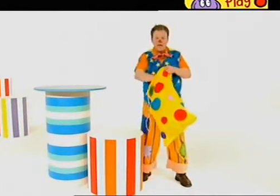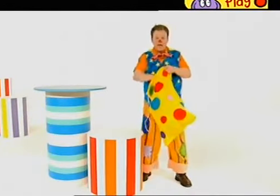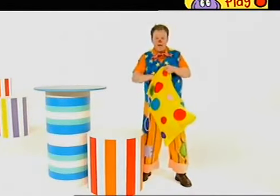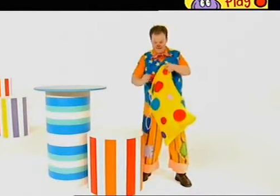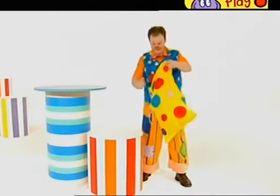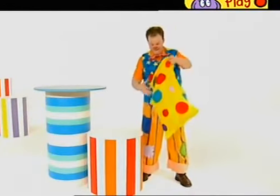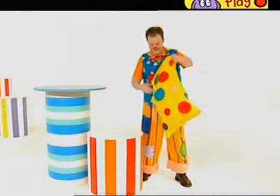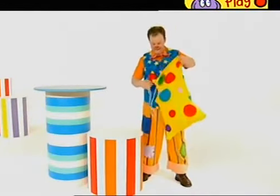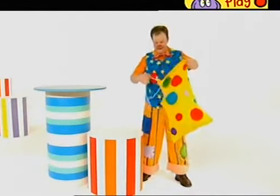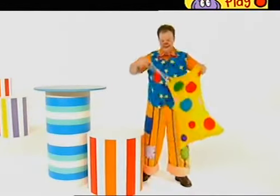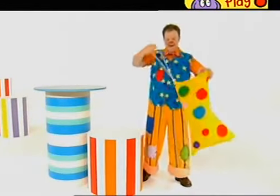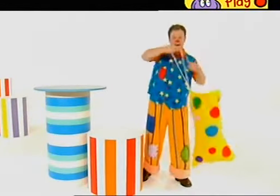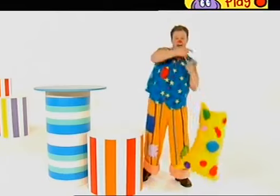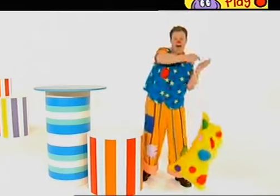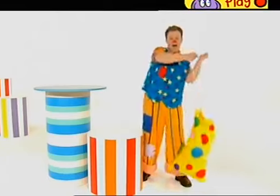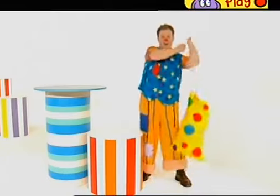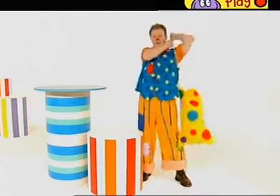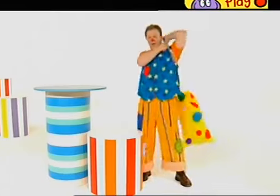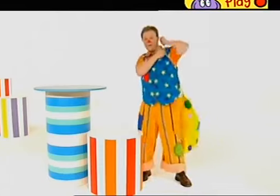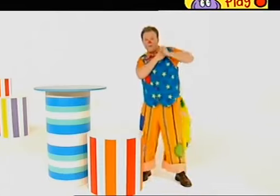bag? Aha!